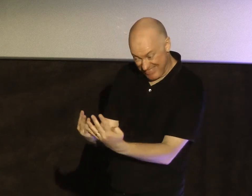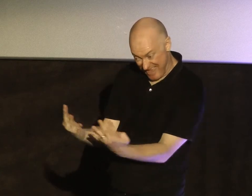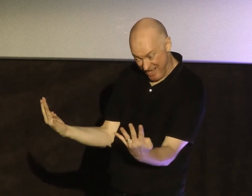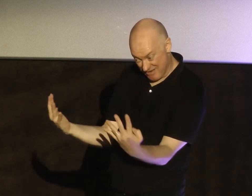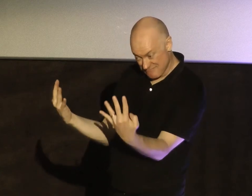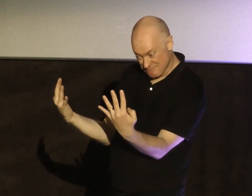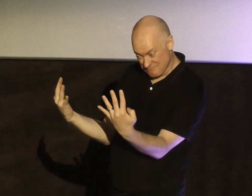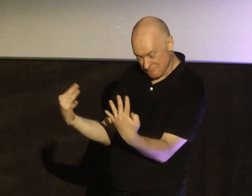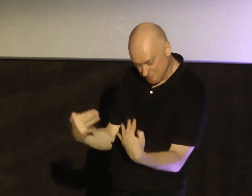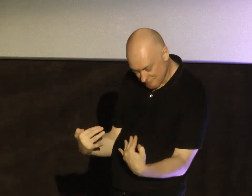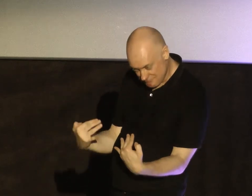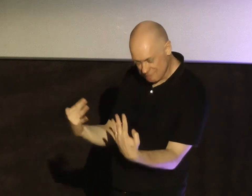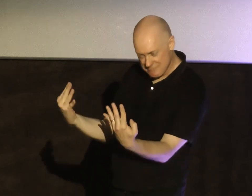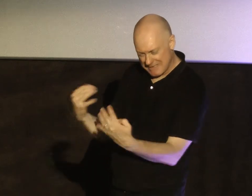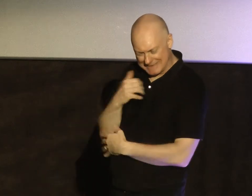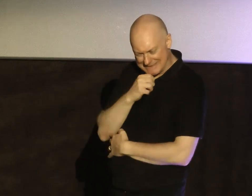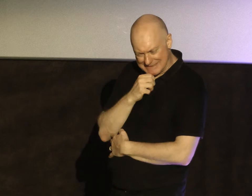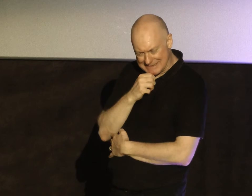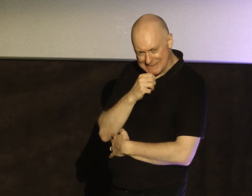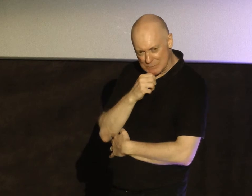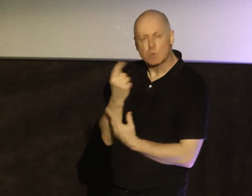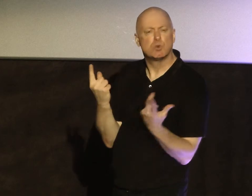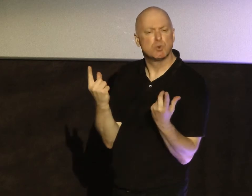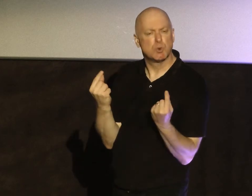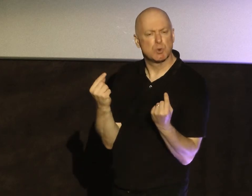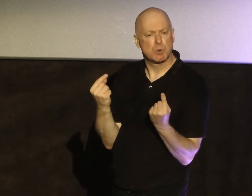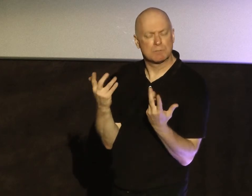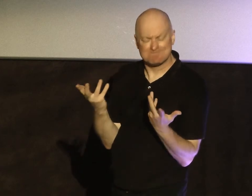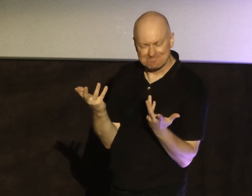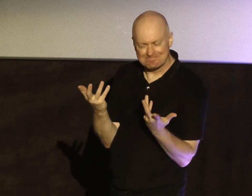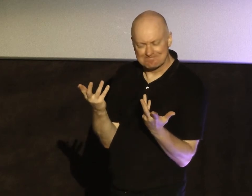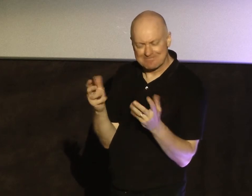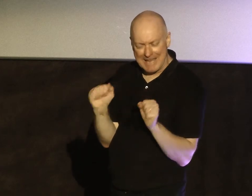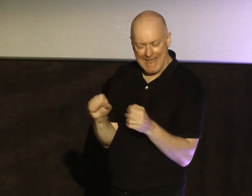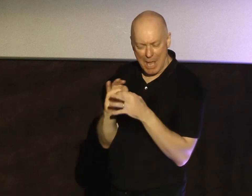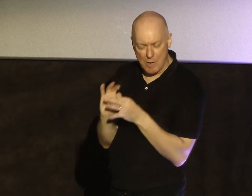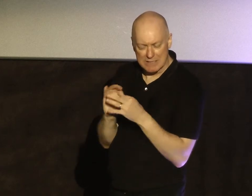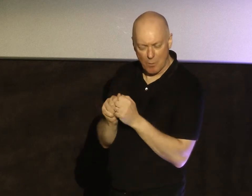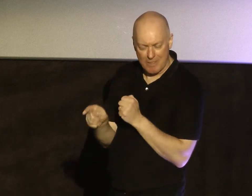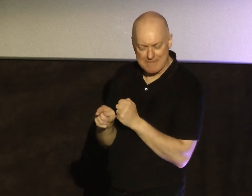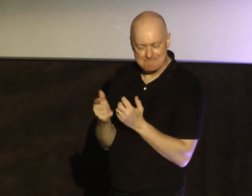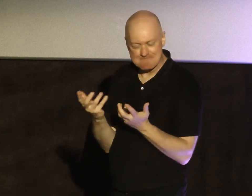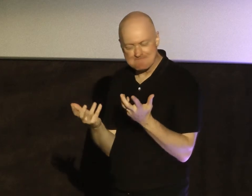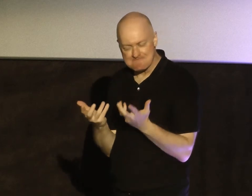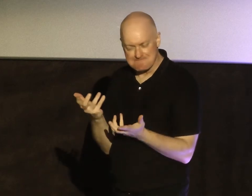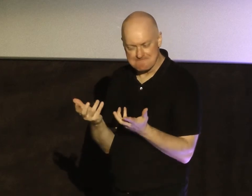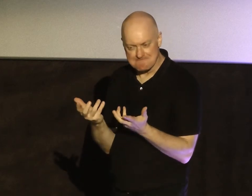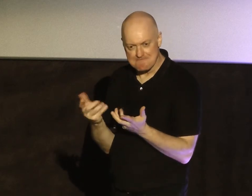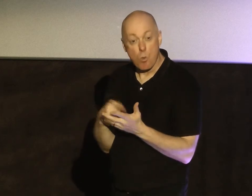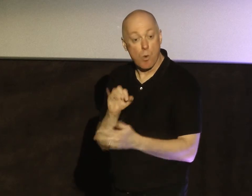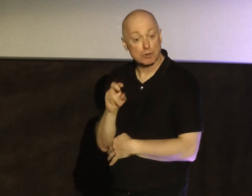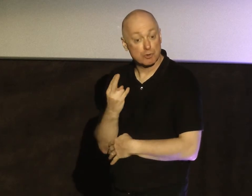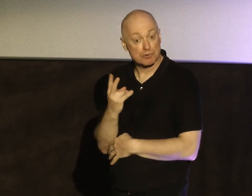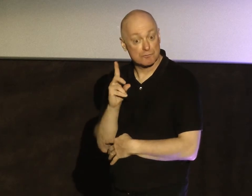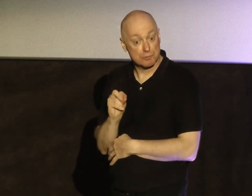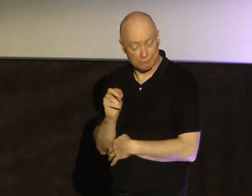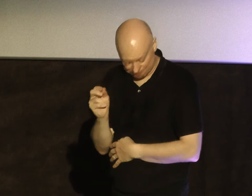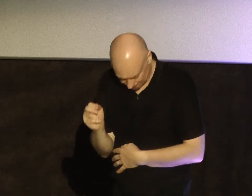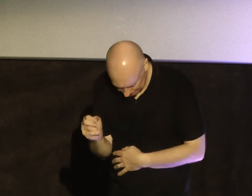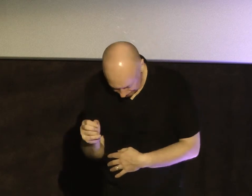them, but they don't recognize him. What is he going to do? Is there reconciliation possible here? What does he do here? Well, I want you to write this first